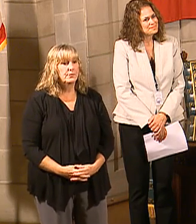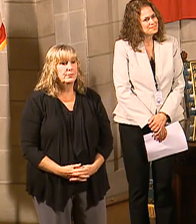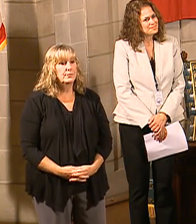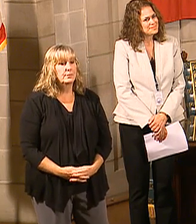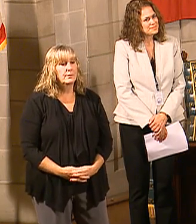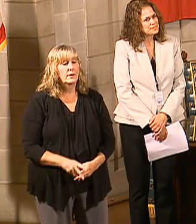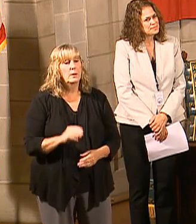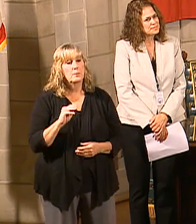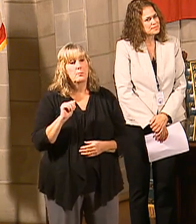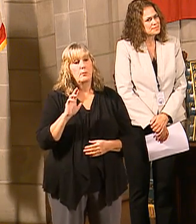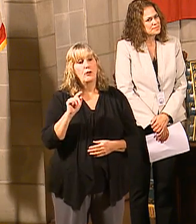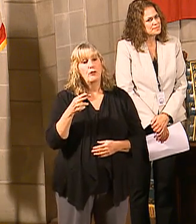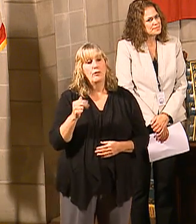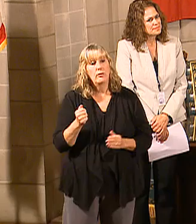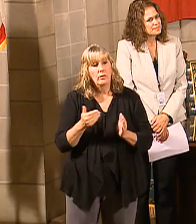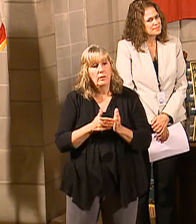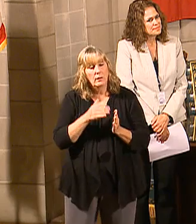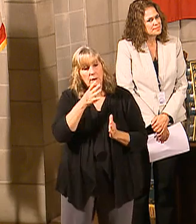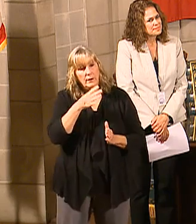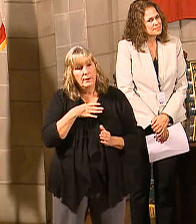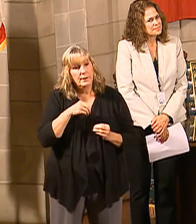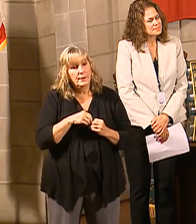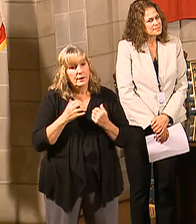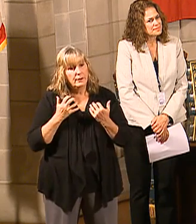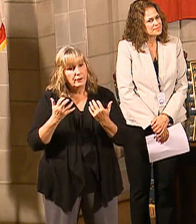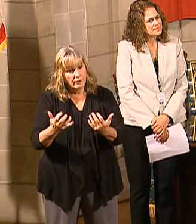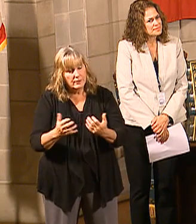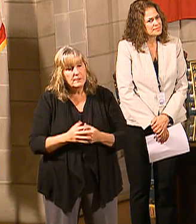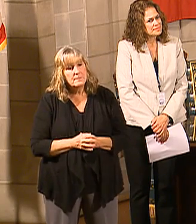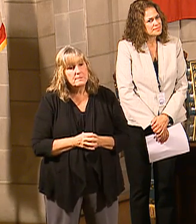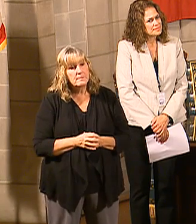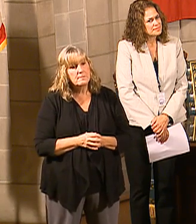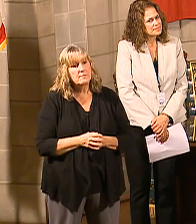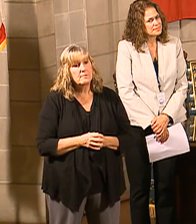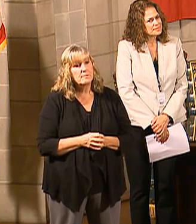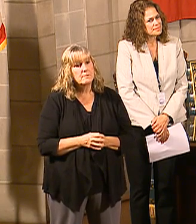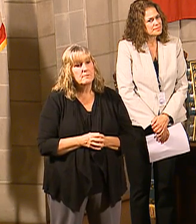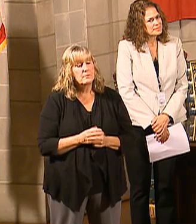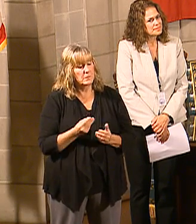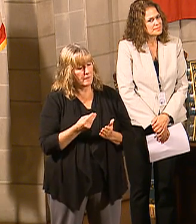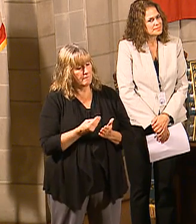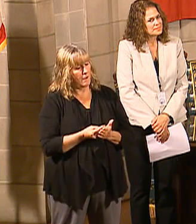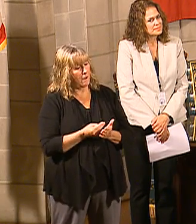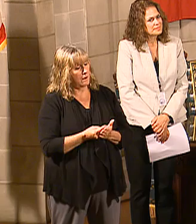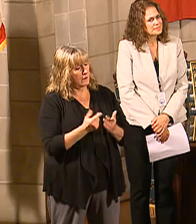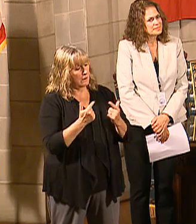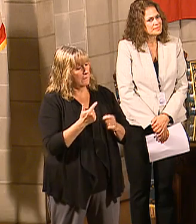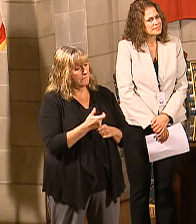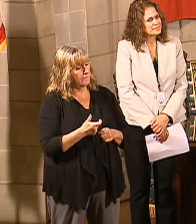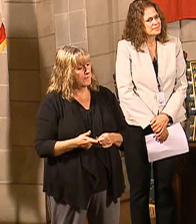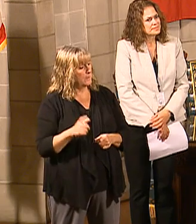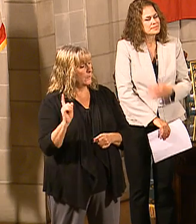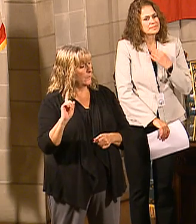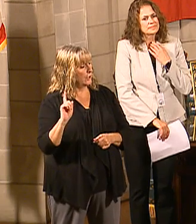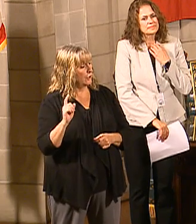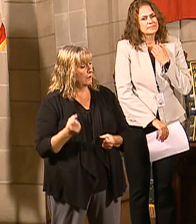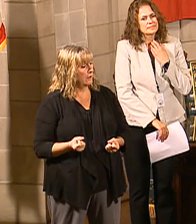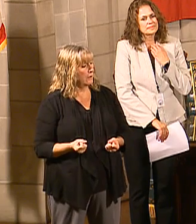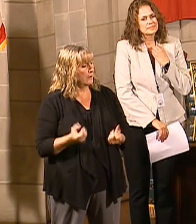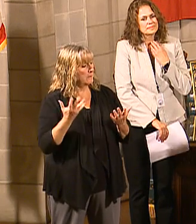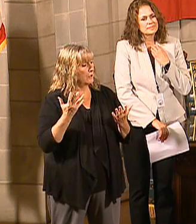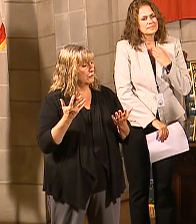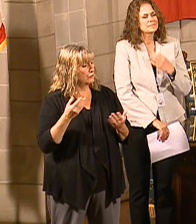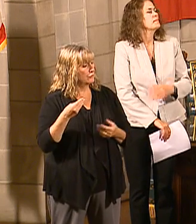Yeah, Martha. And so where does the funding for this program come from and how much does it